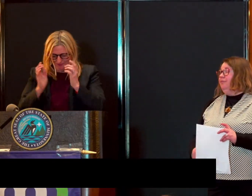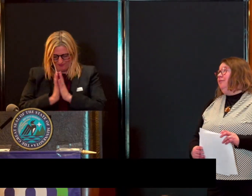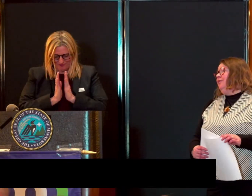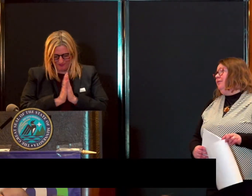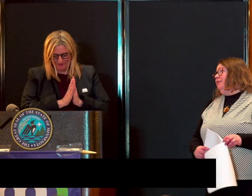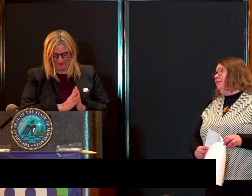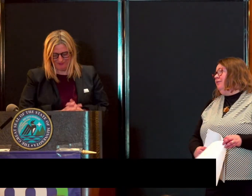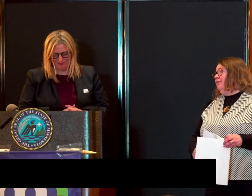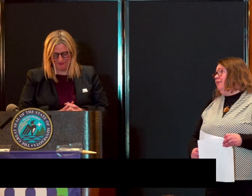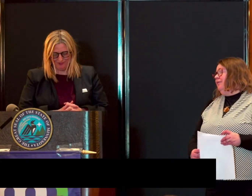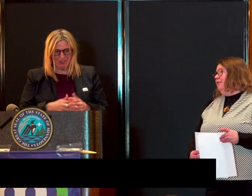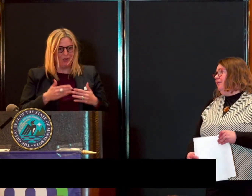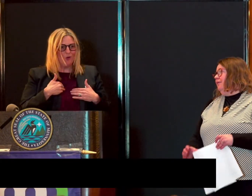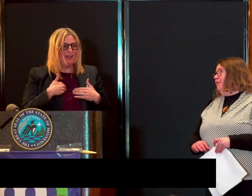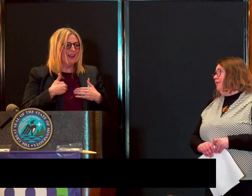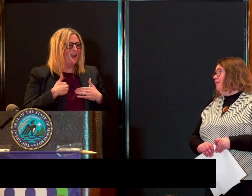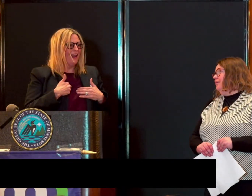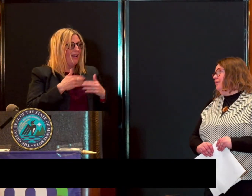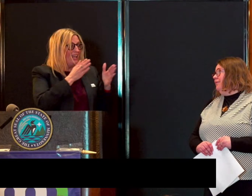We have a lot to celebrate.